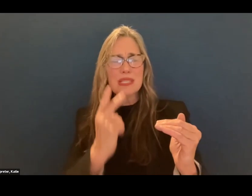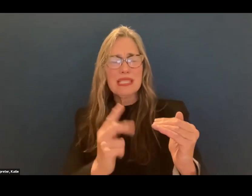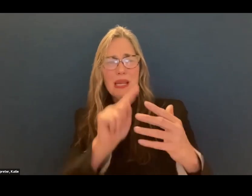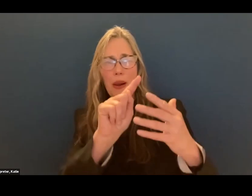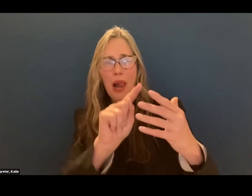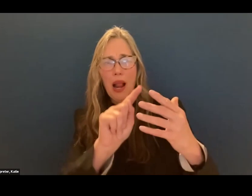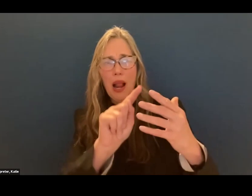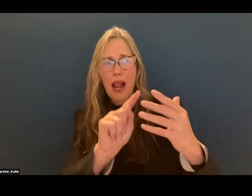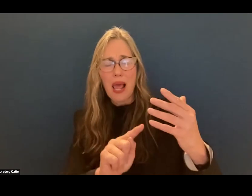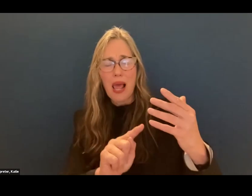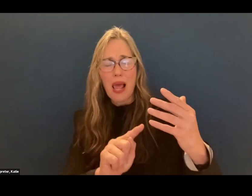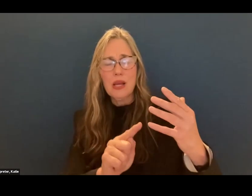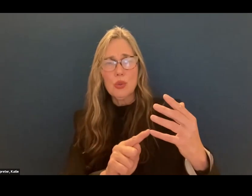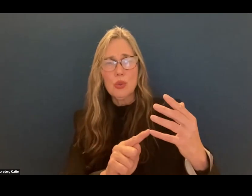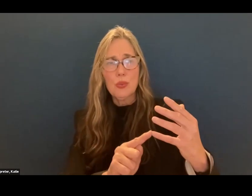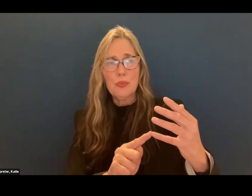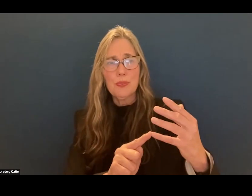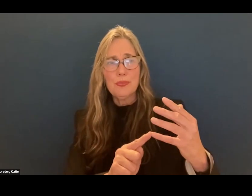to